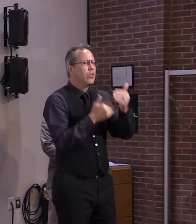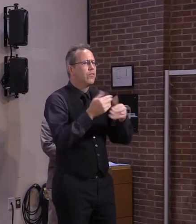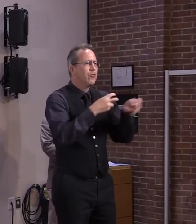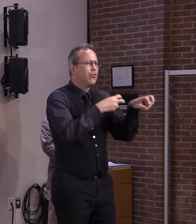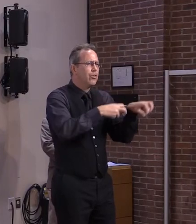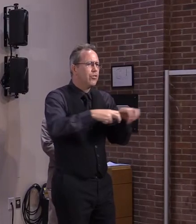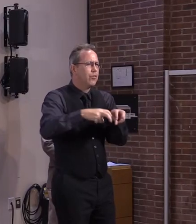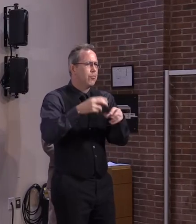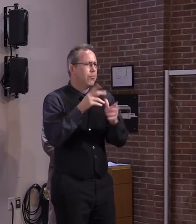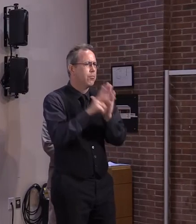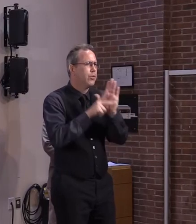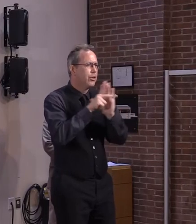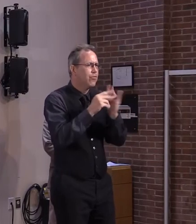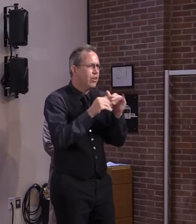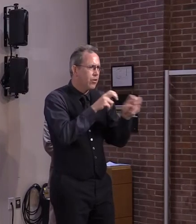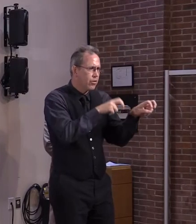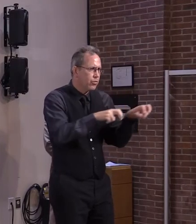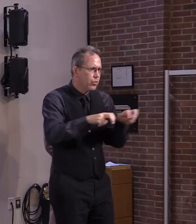clear.